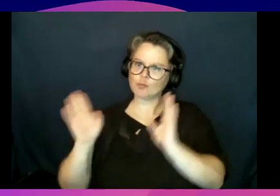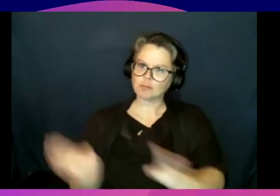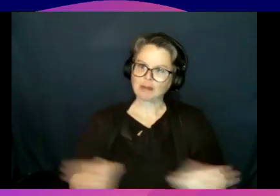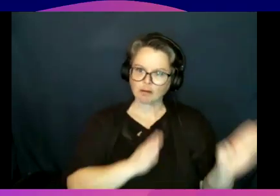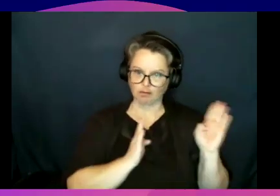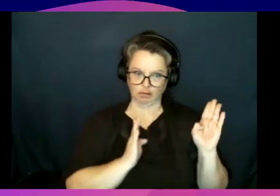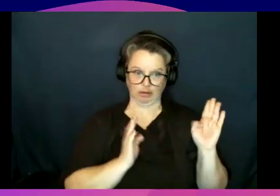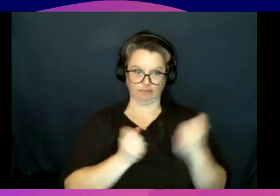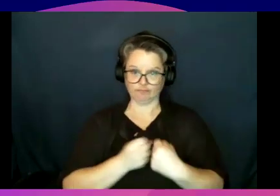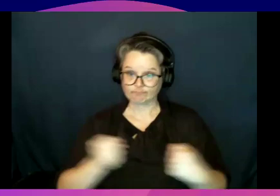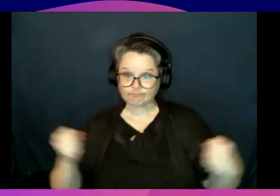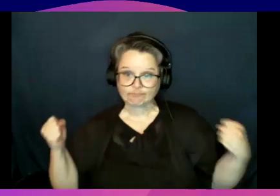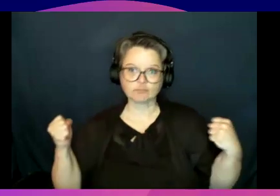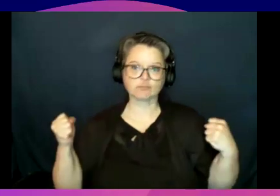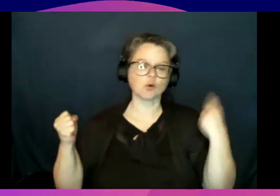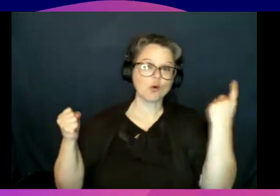Chris.